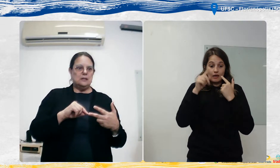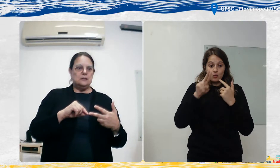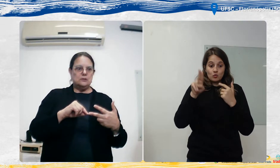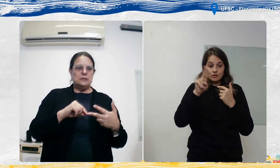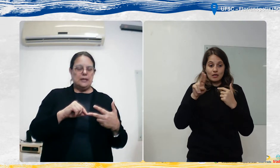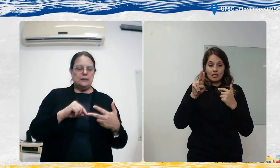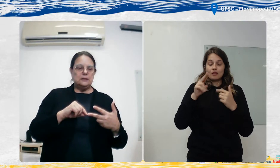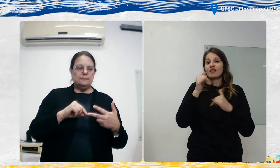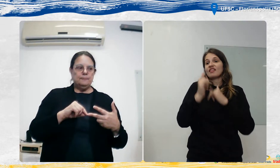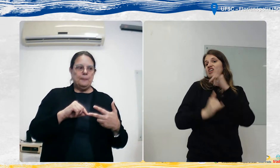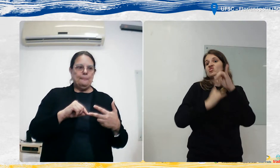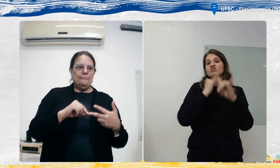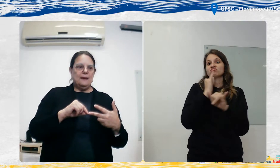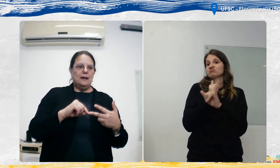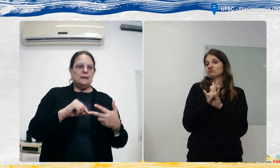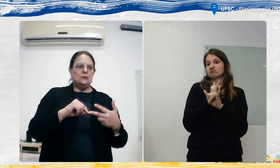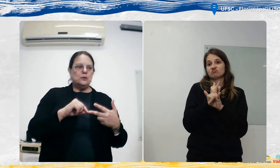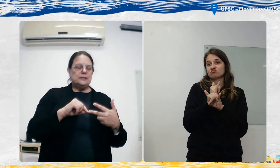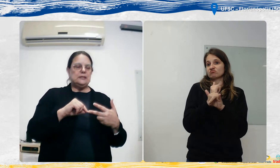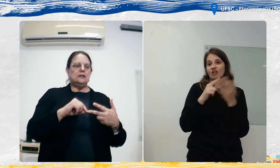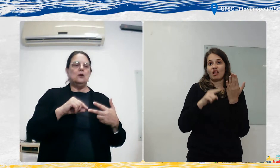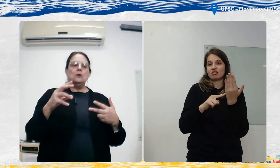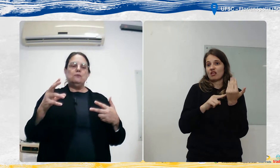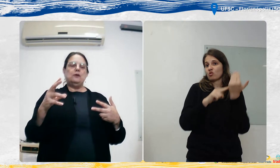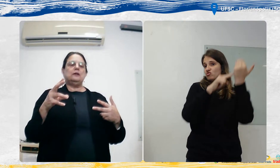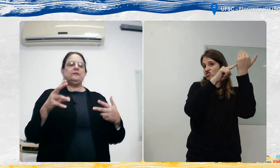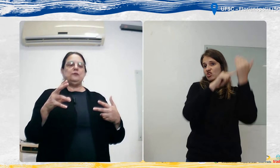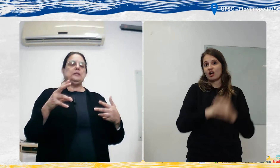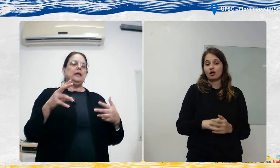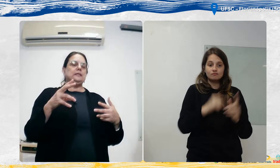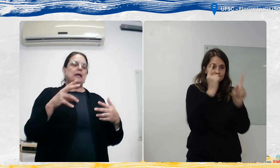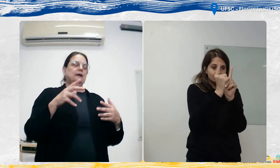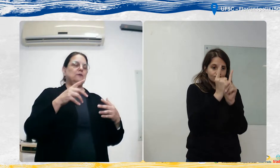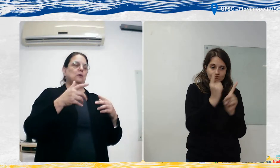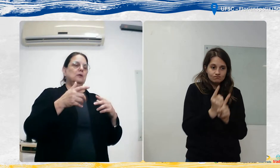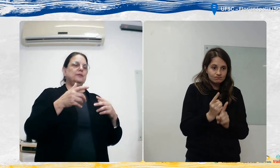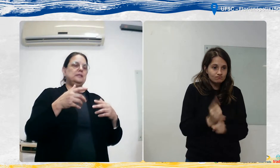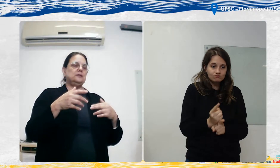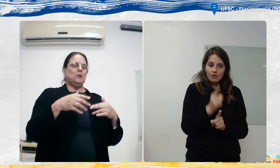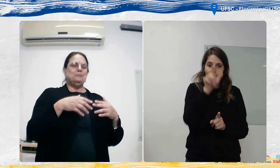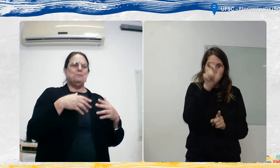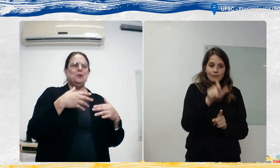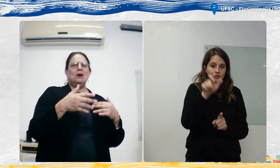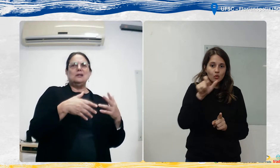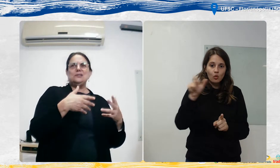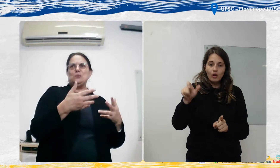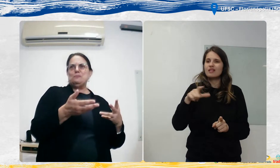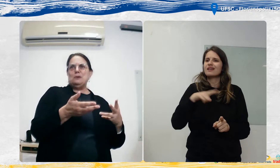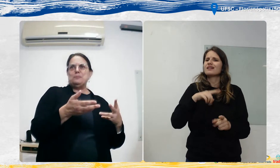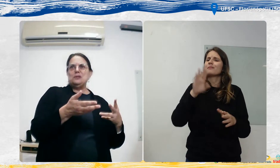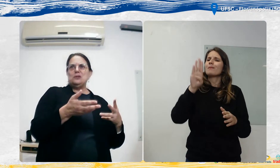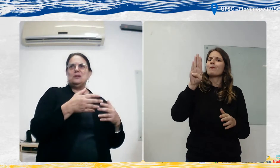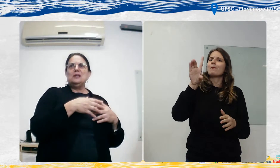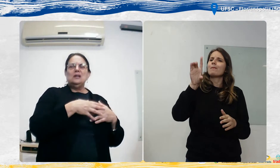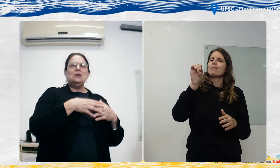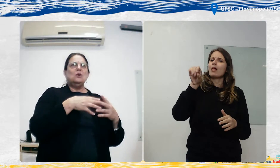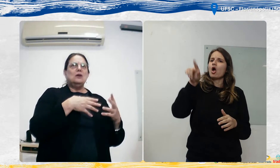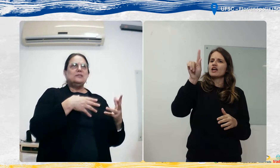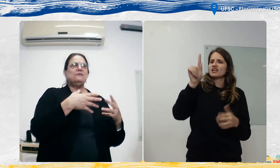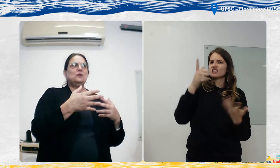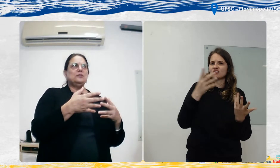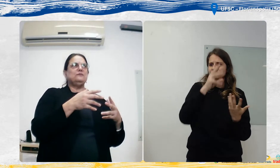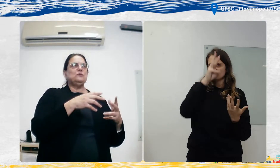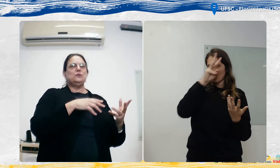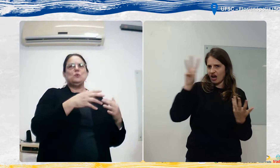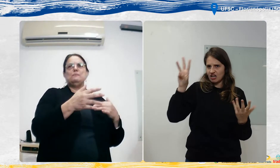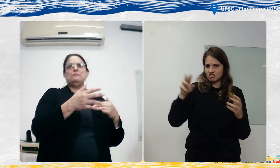the internet and noticing, oh, philosophers like to have all these, when blogs were popular, lots